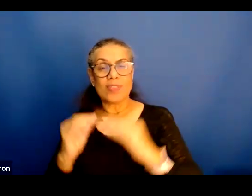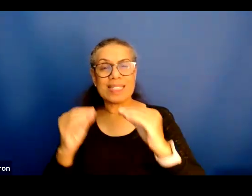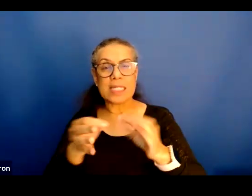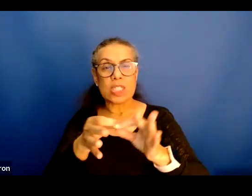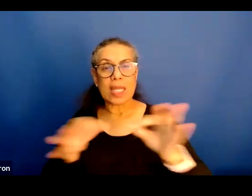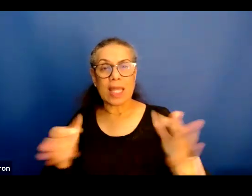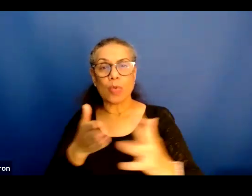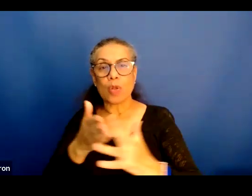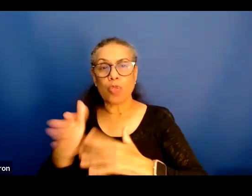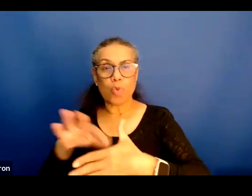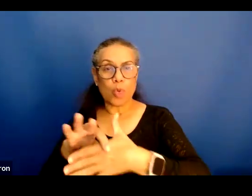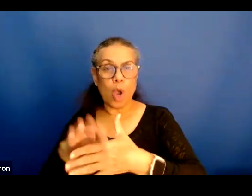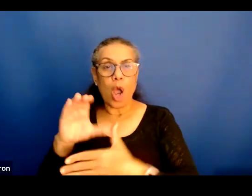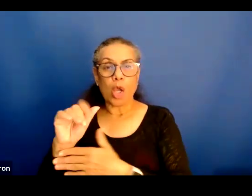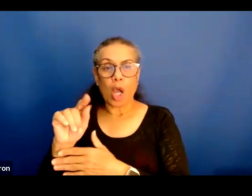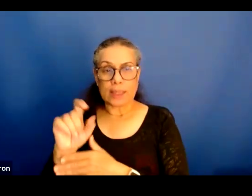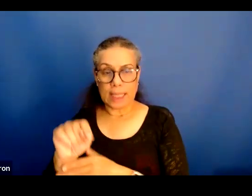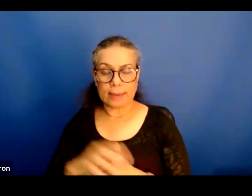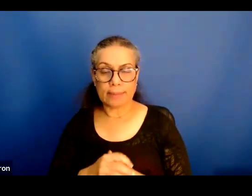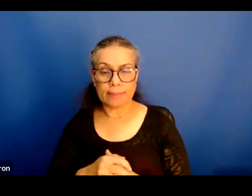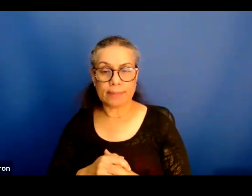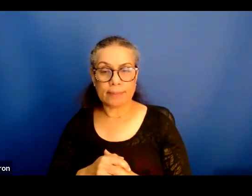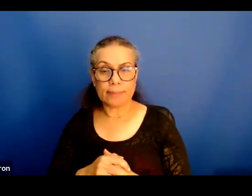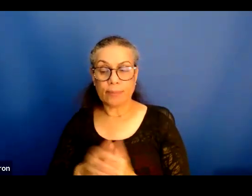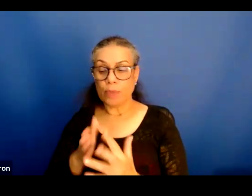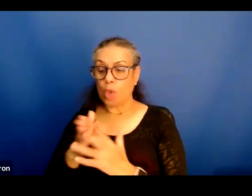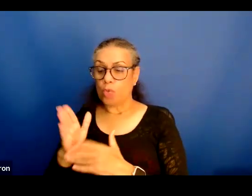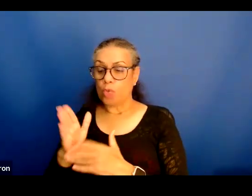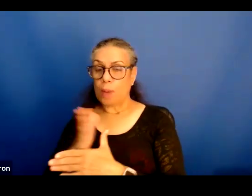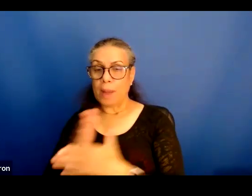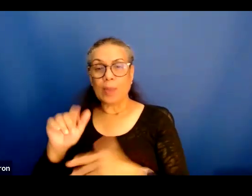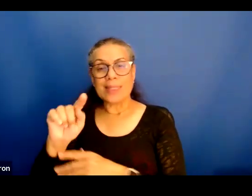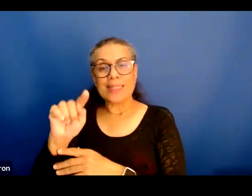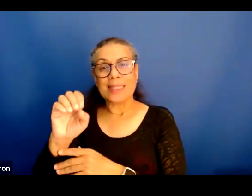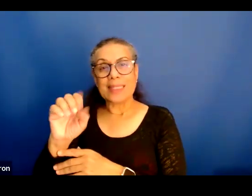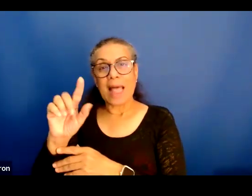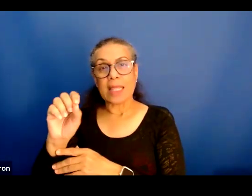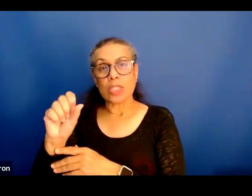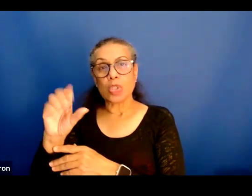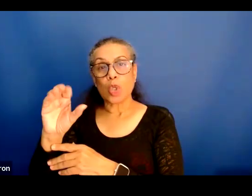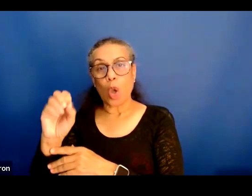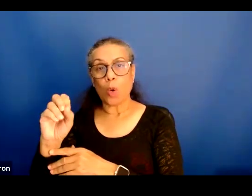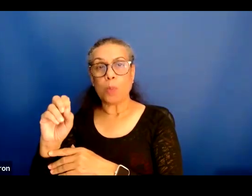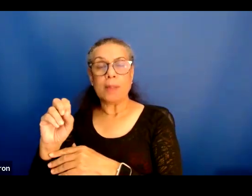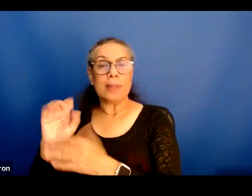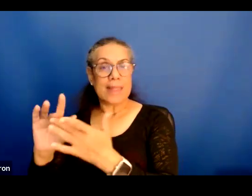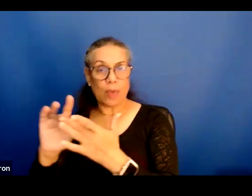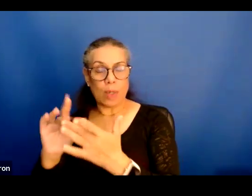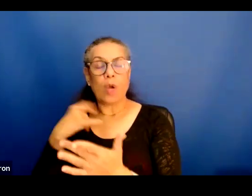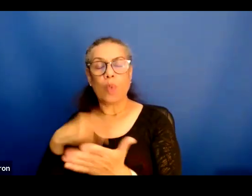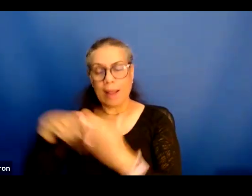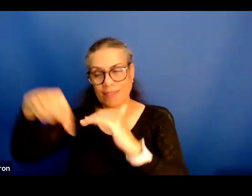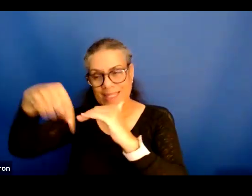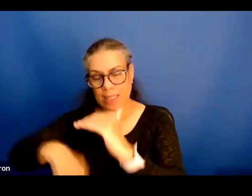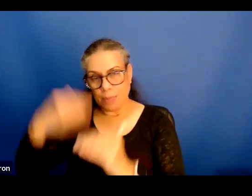through content. Through our partnership with the Telescope Network, we will strengthen teacher practice and deepen